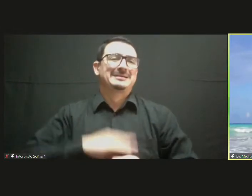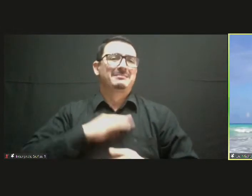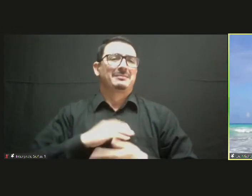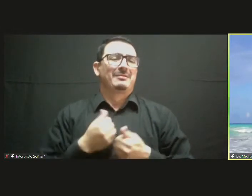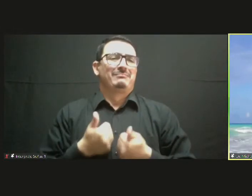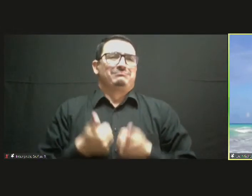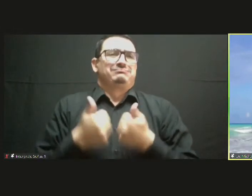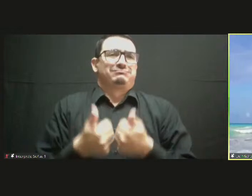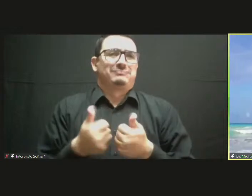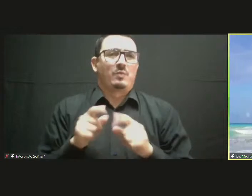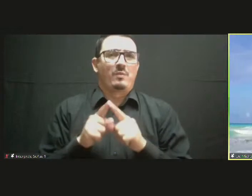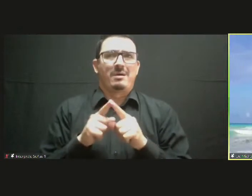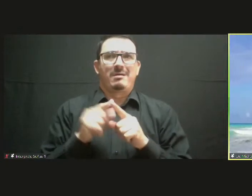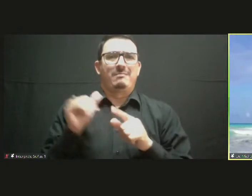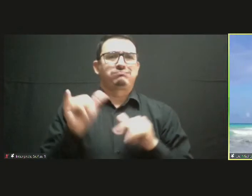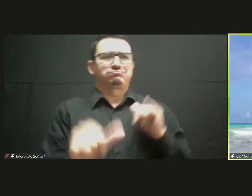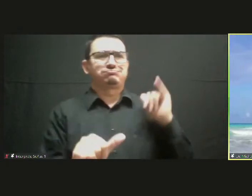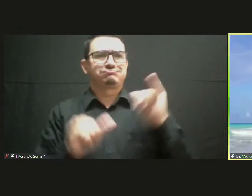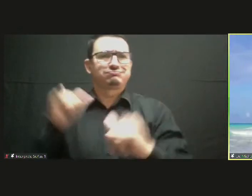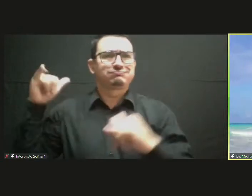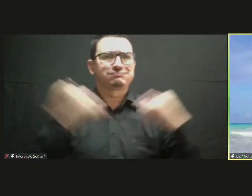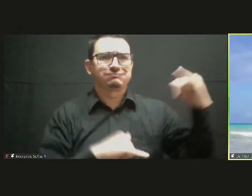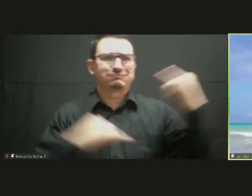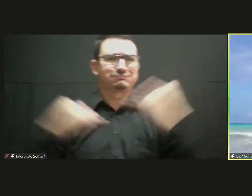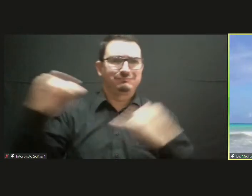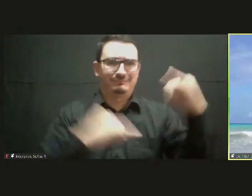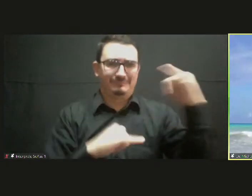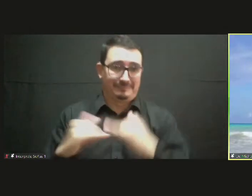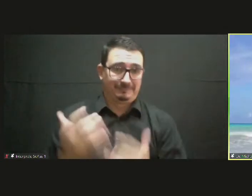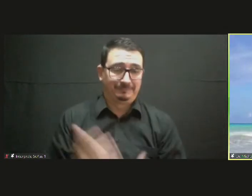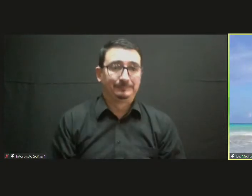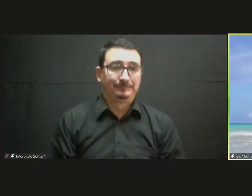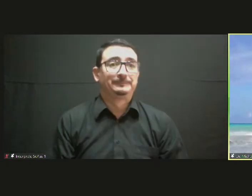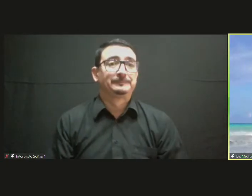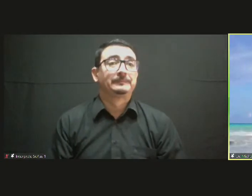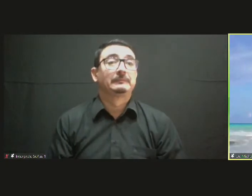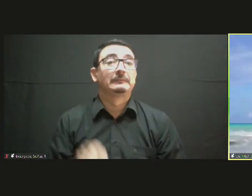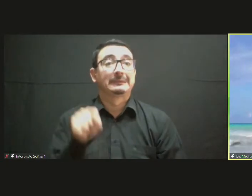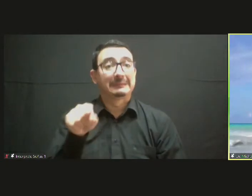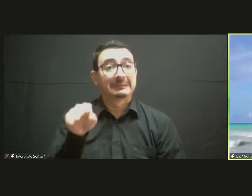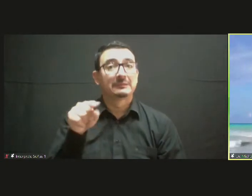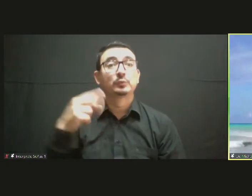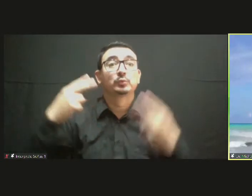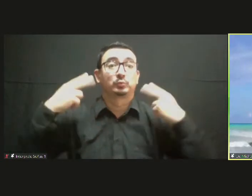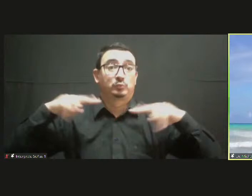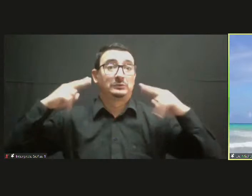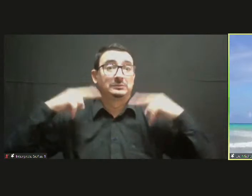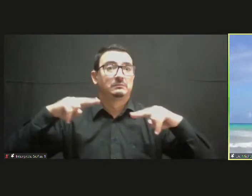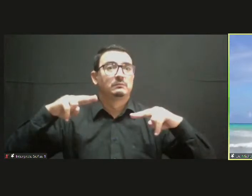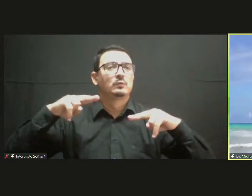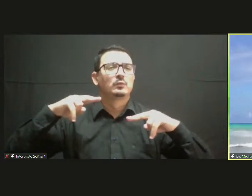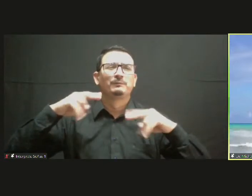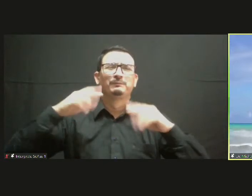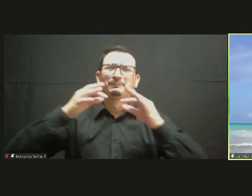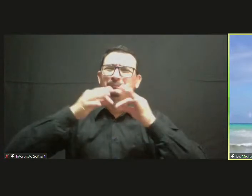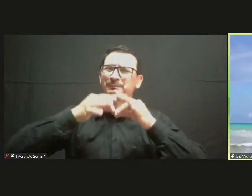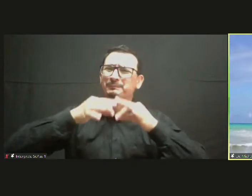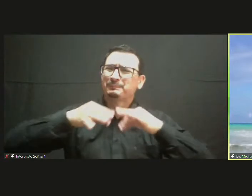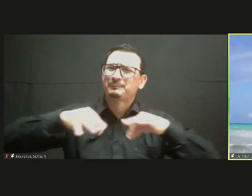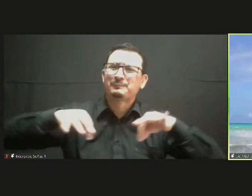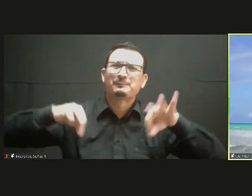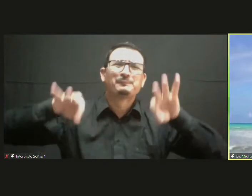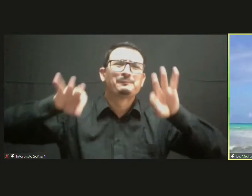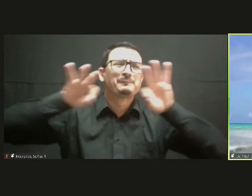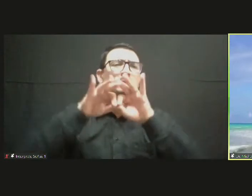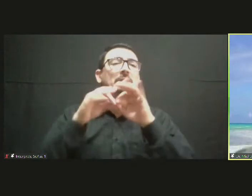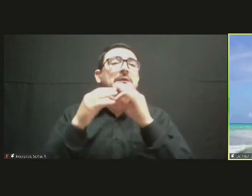has the greatest market share, an estimated 35% according to the Florida